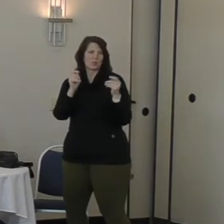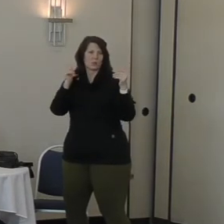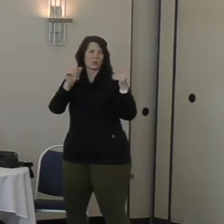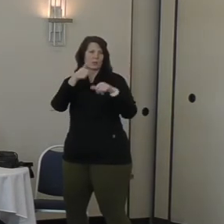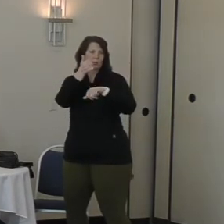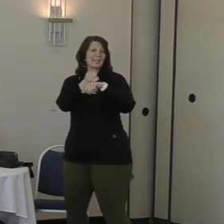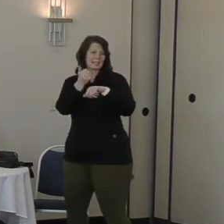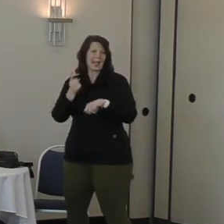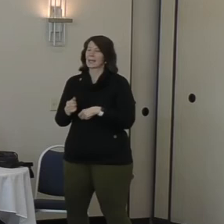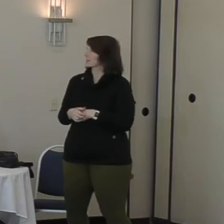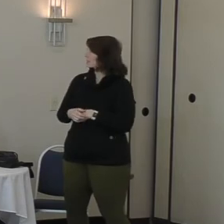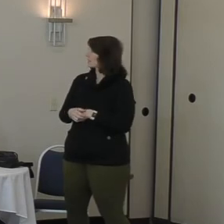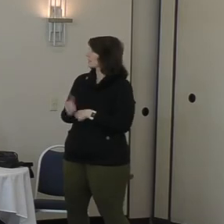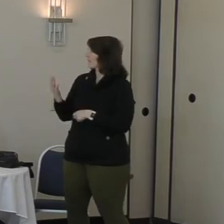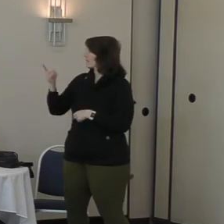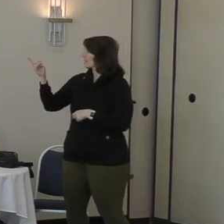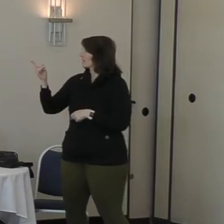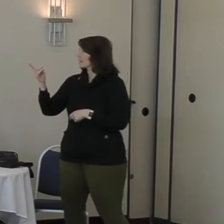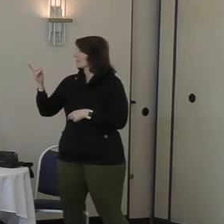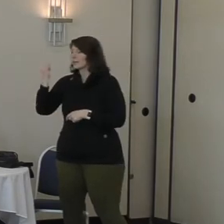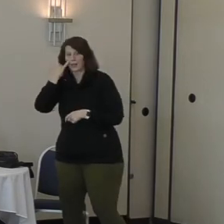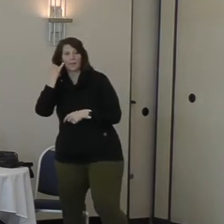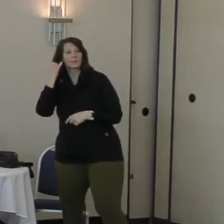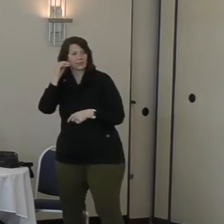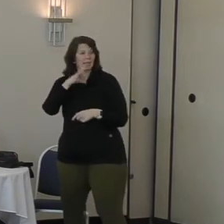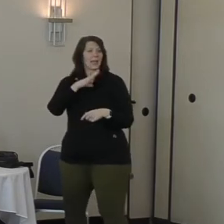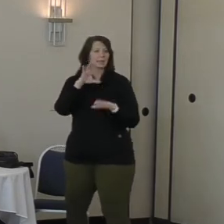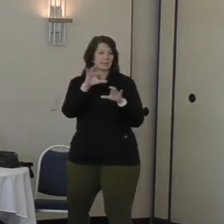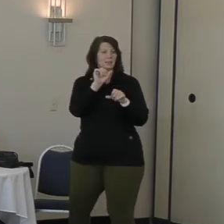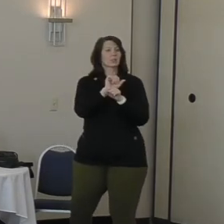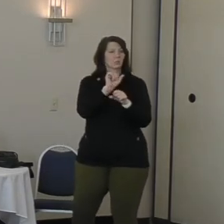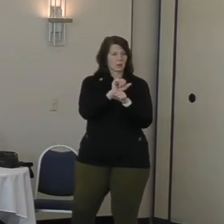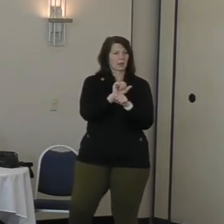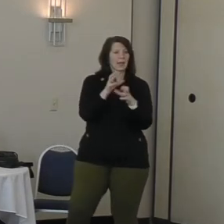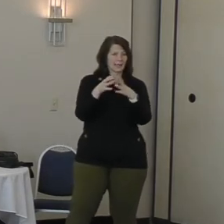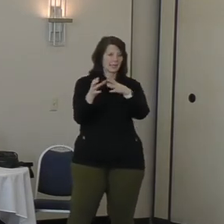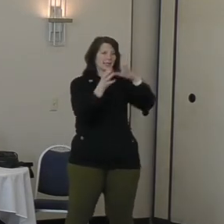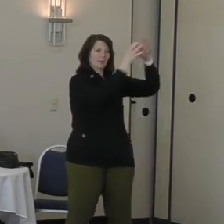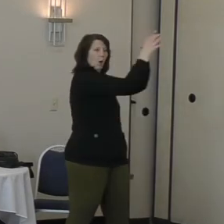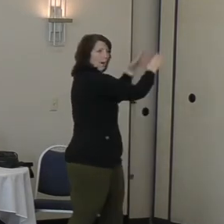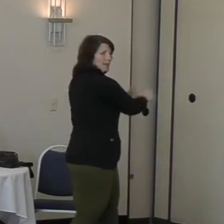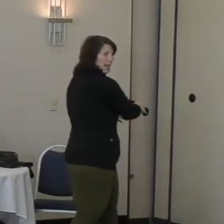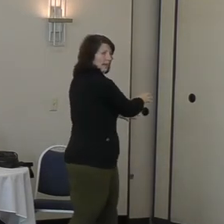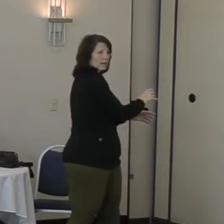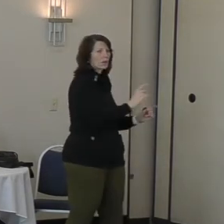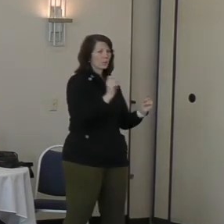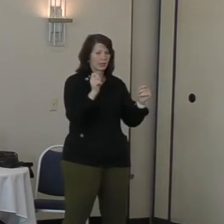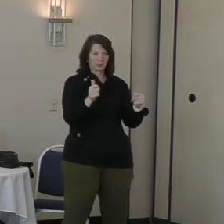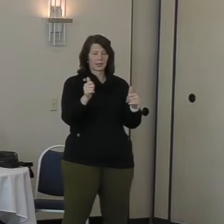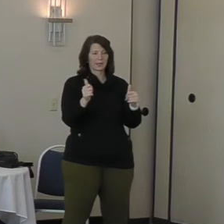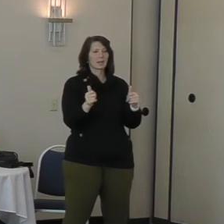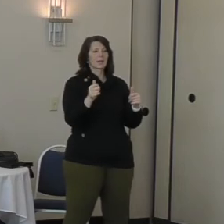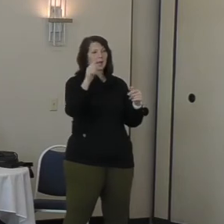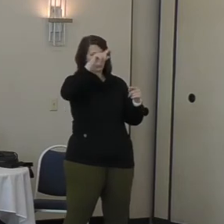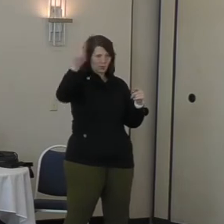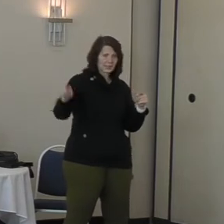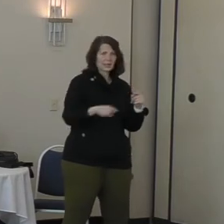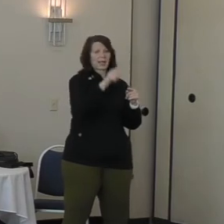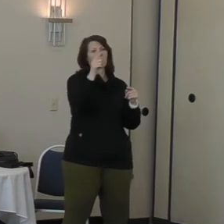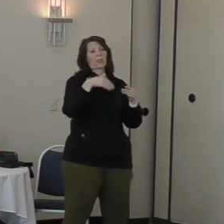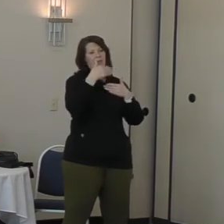and the big thing is here, as long as this guy does his work on the ground and gets the ball back, we can go quick and immediate recycle to our next